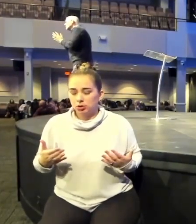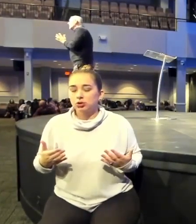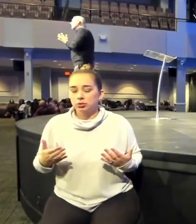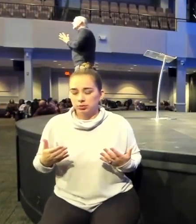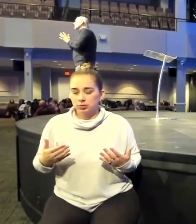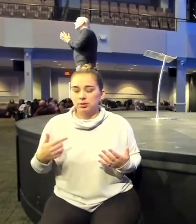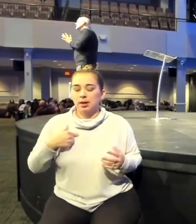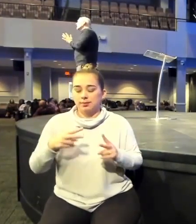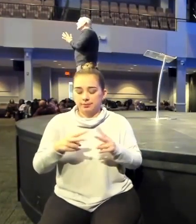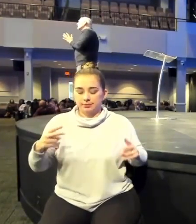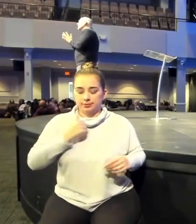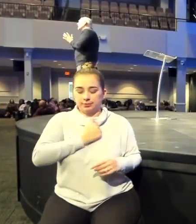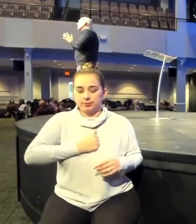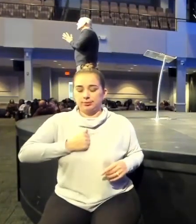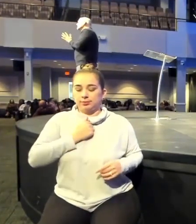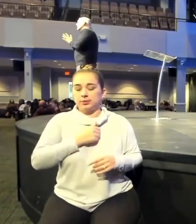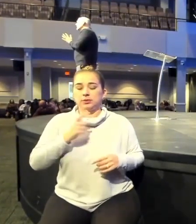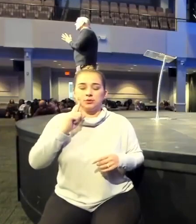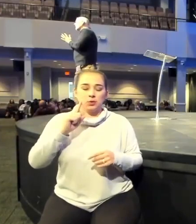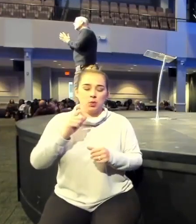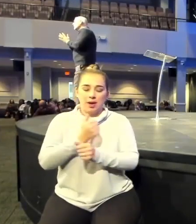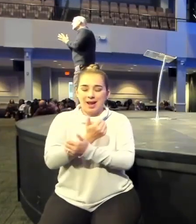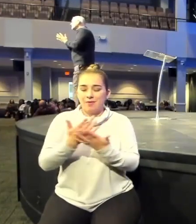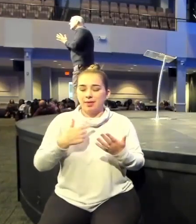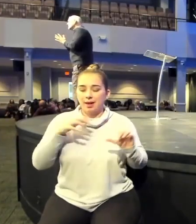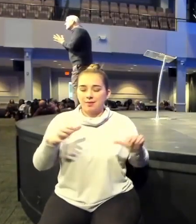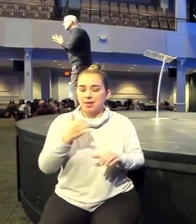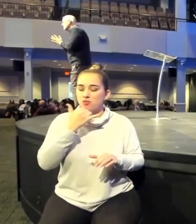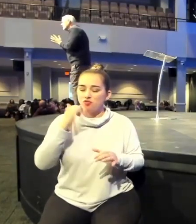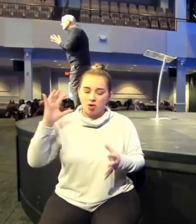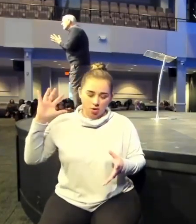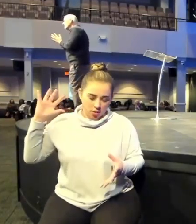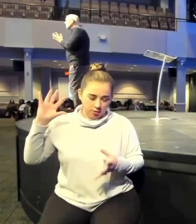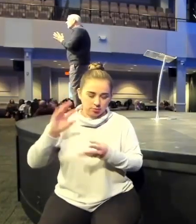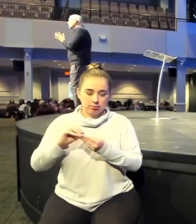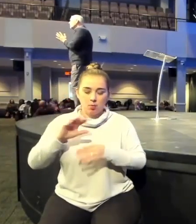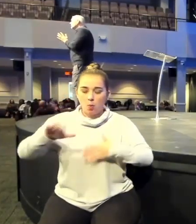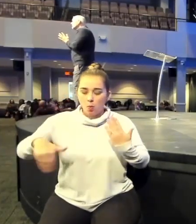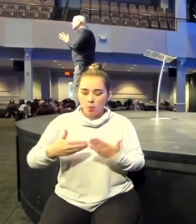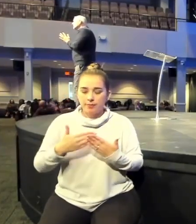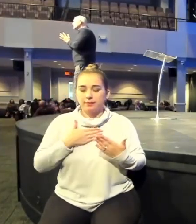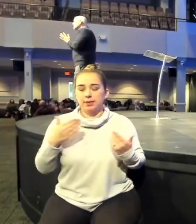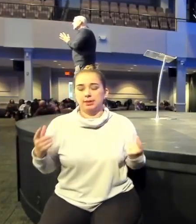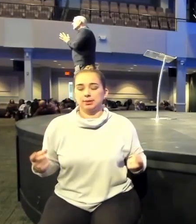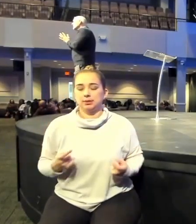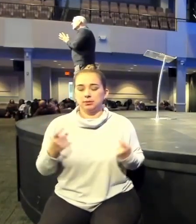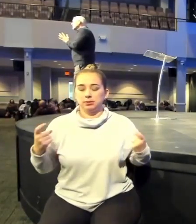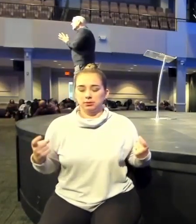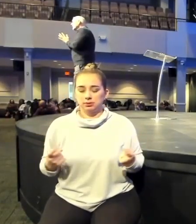I'm so sorry for everything I've done wrong. I'm sorry for all of my sins.